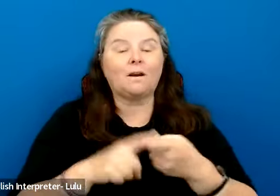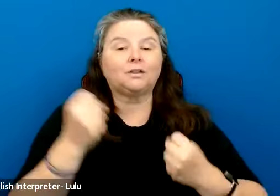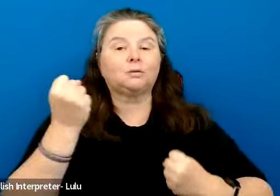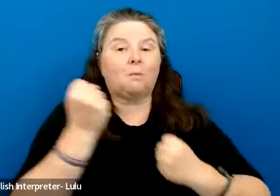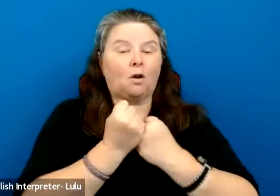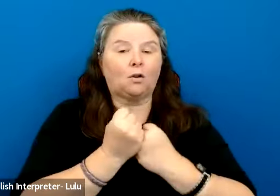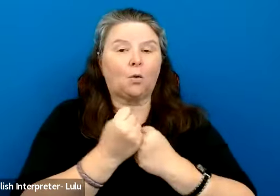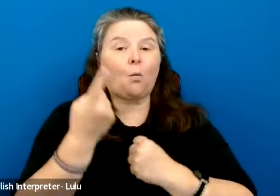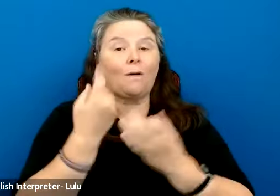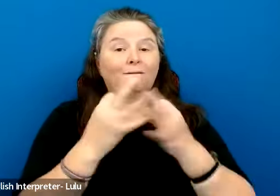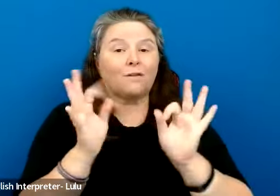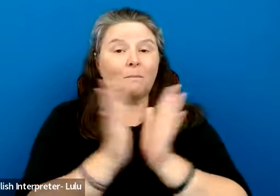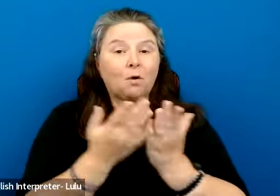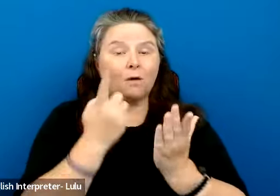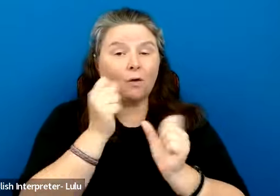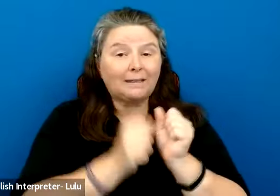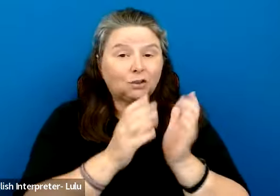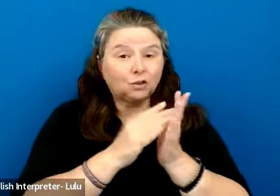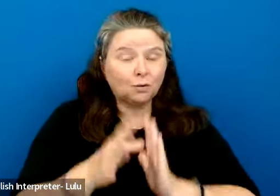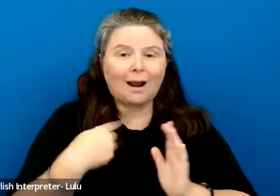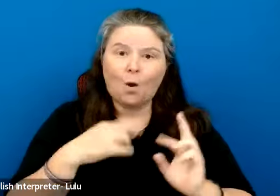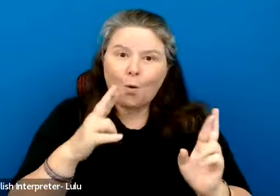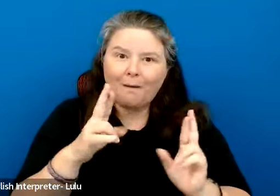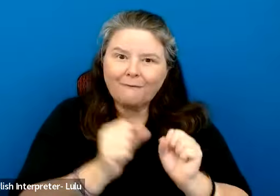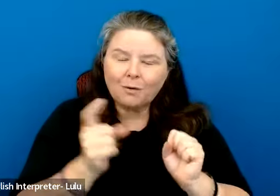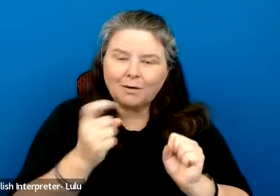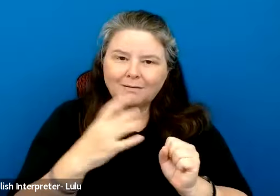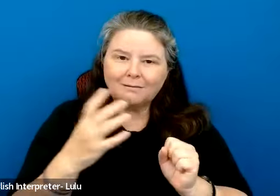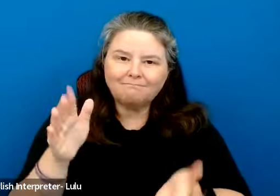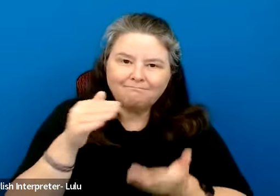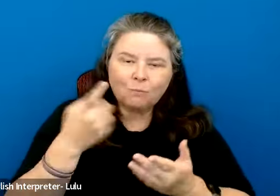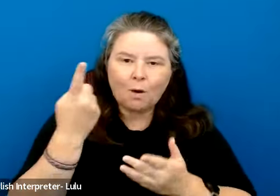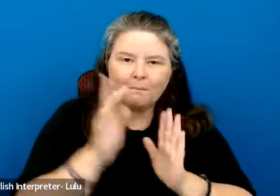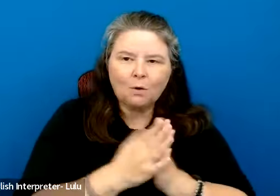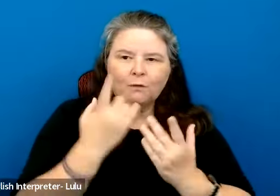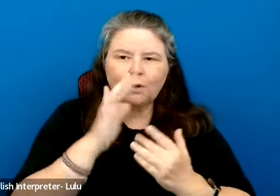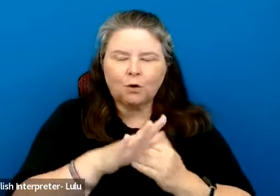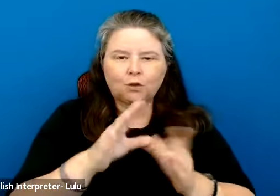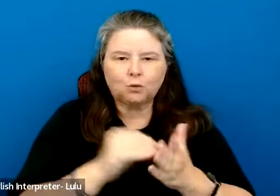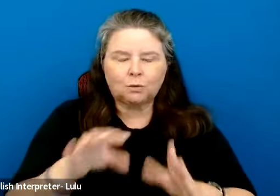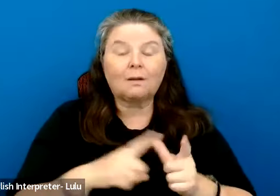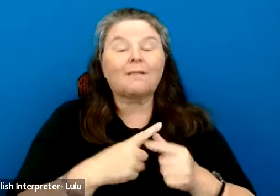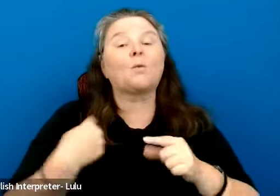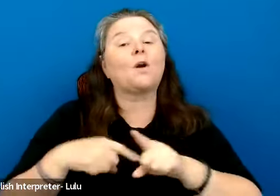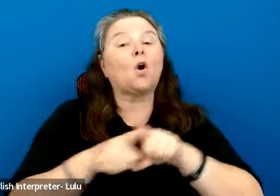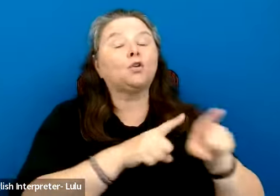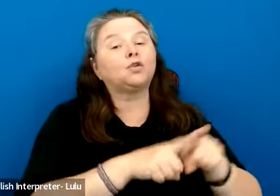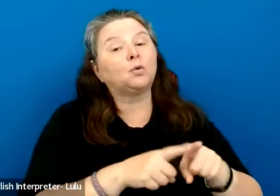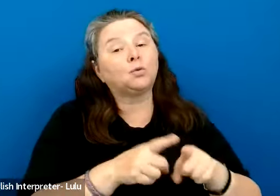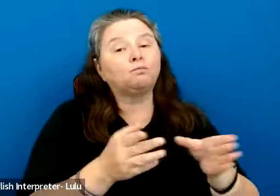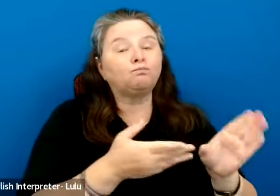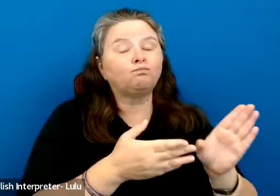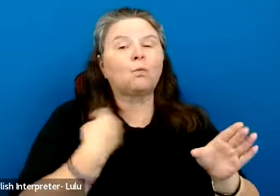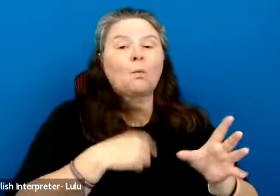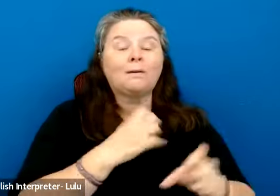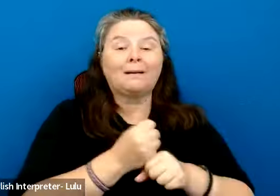sponsors one free book for each student. So I hope everybody was able to take one of those home. And yeah, we also, as sort of a sideline item, we